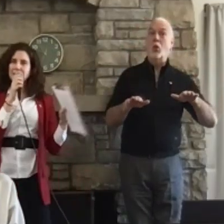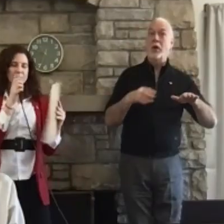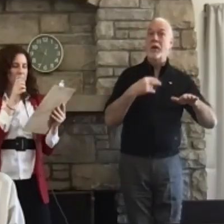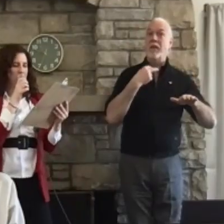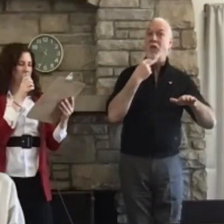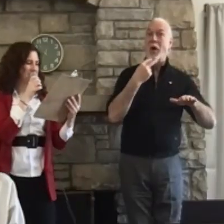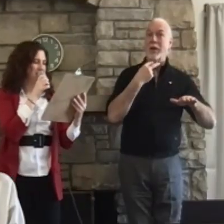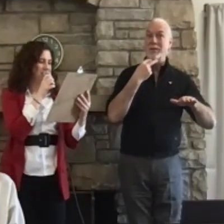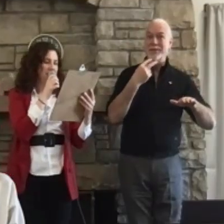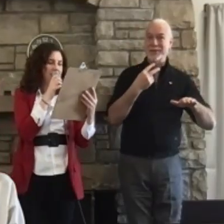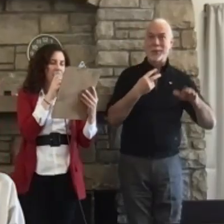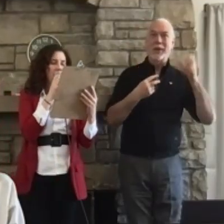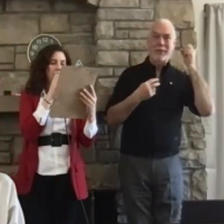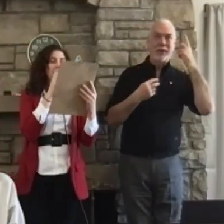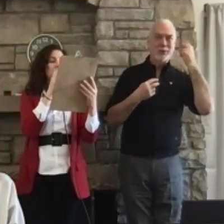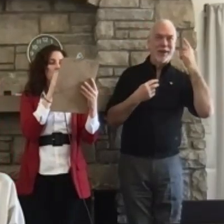whatever works.